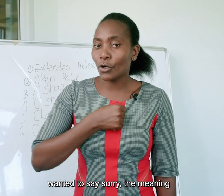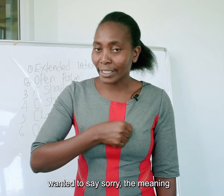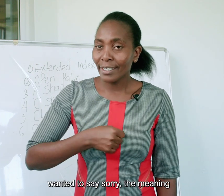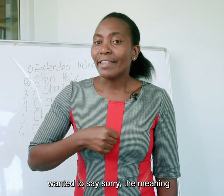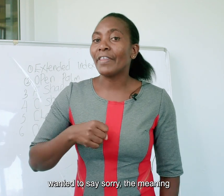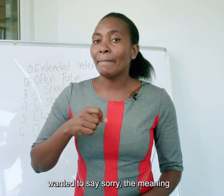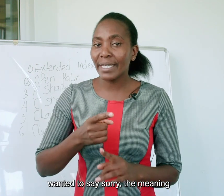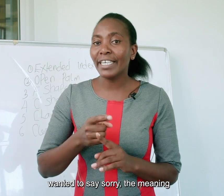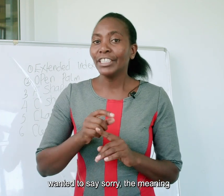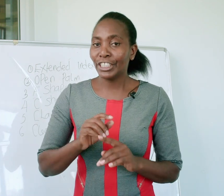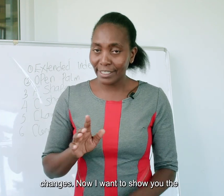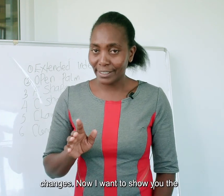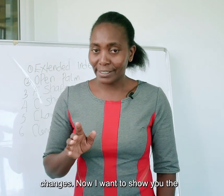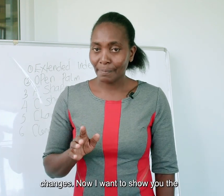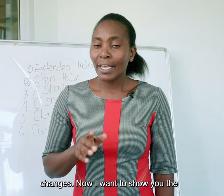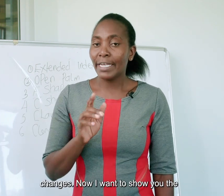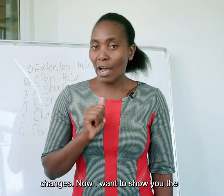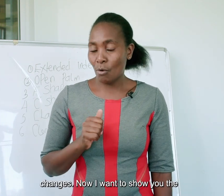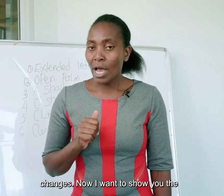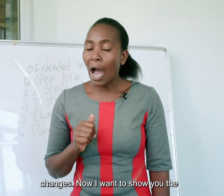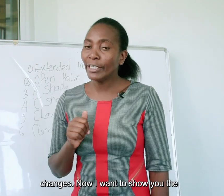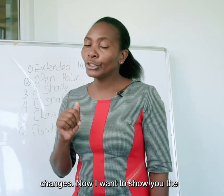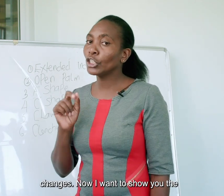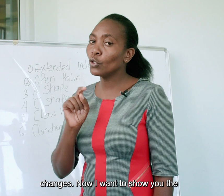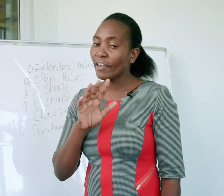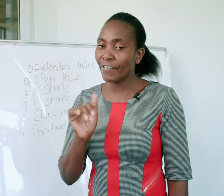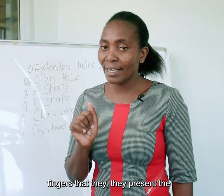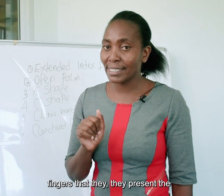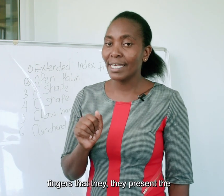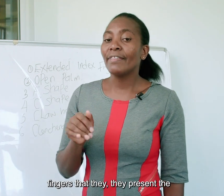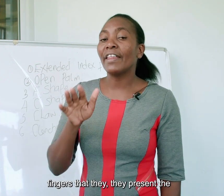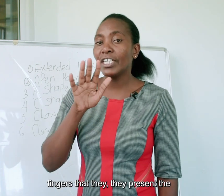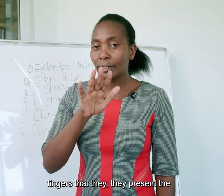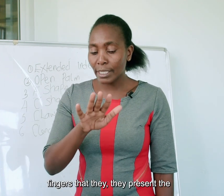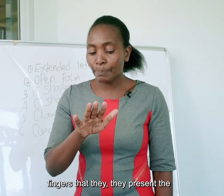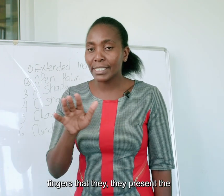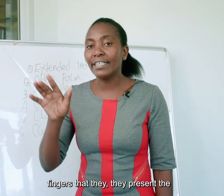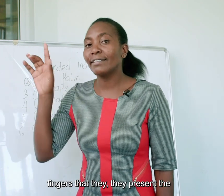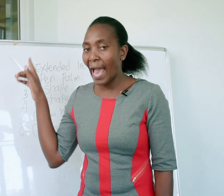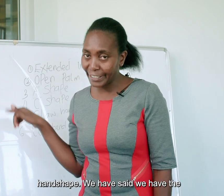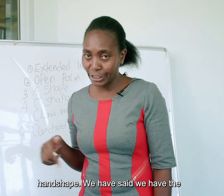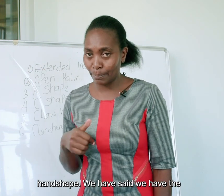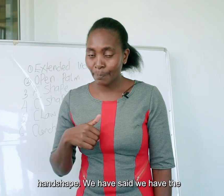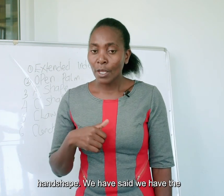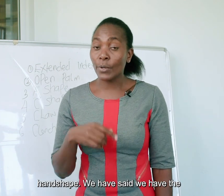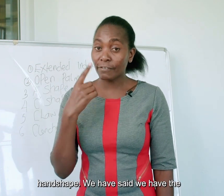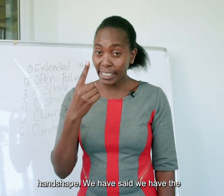sorry, the meaning changes. Now, I want to show you the fingers that they present the handshake. We have said